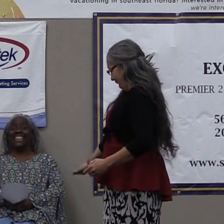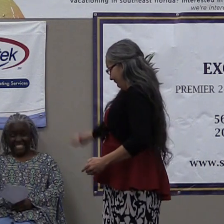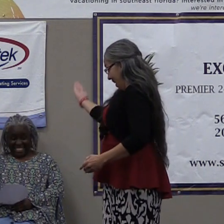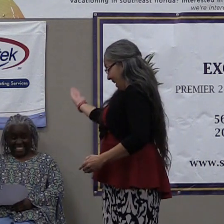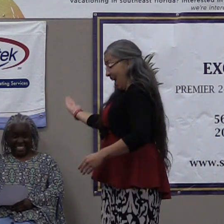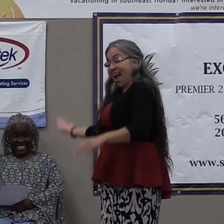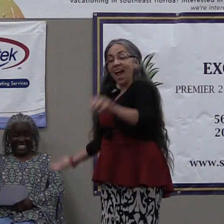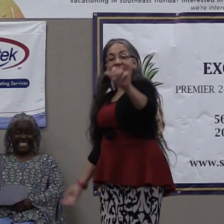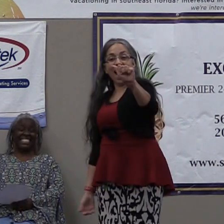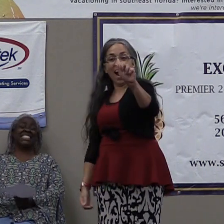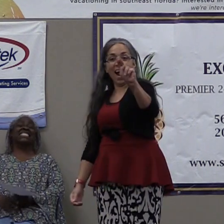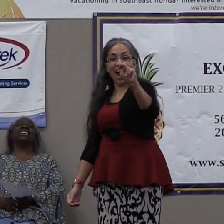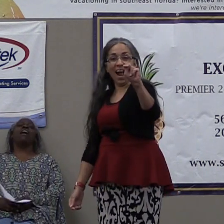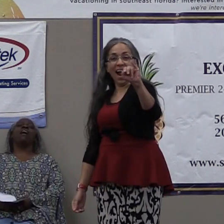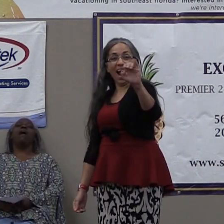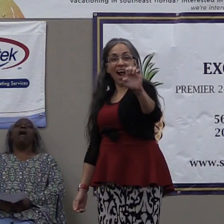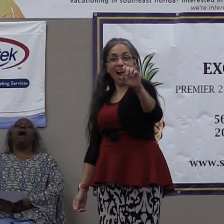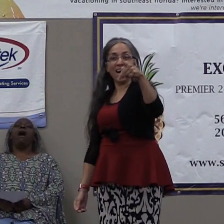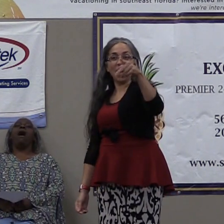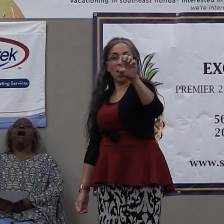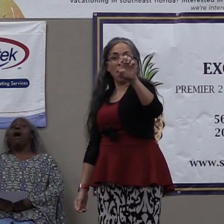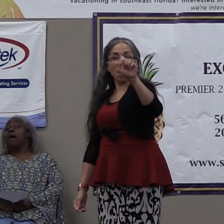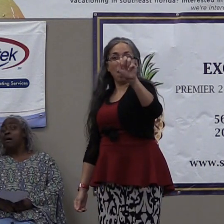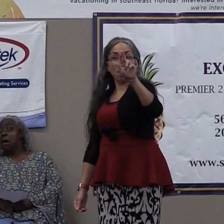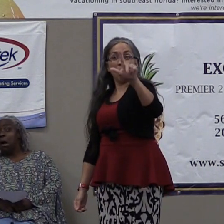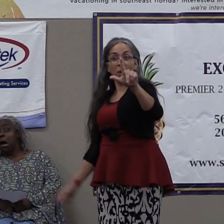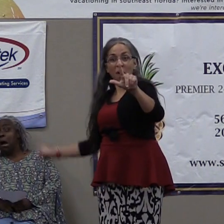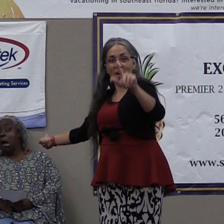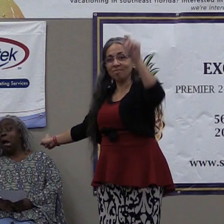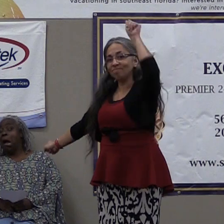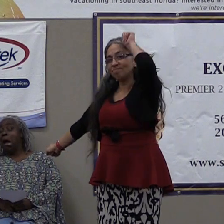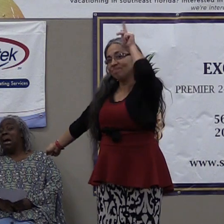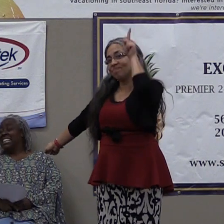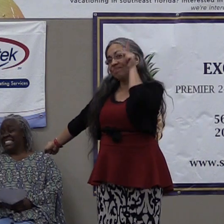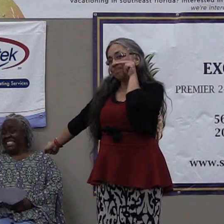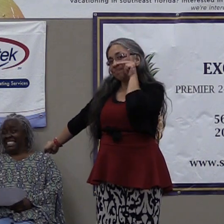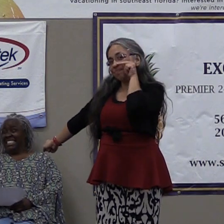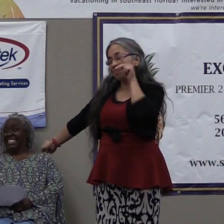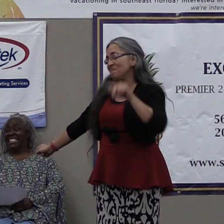My friend here is Annie Pearl.